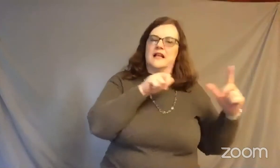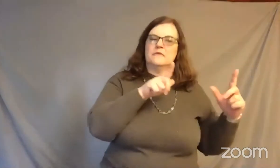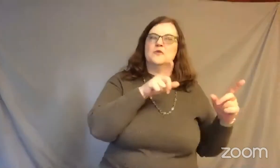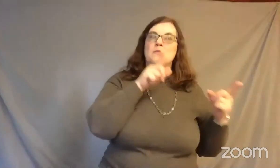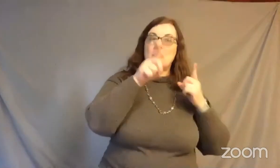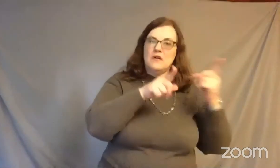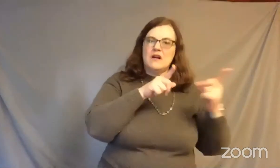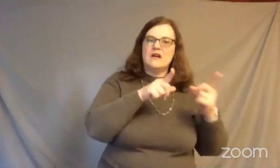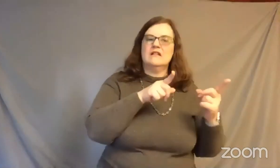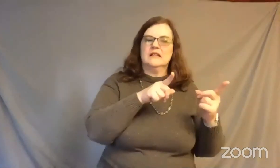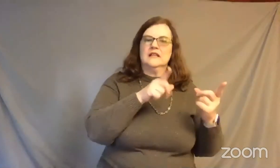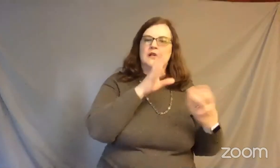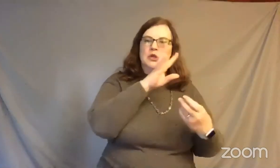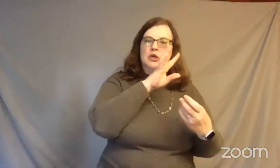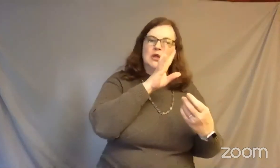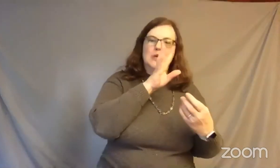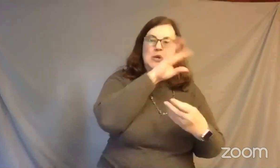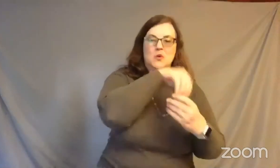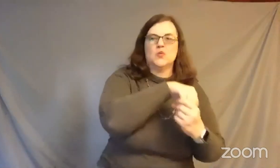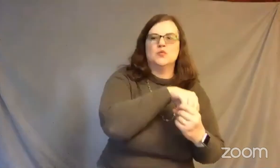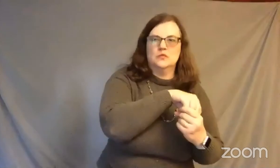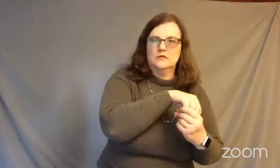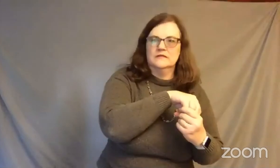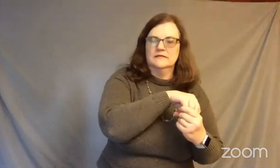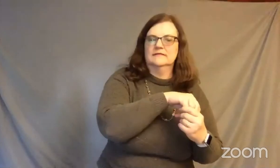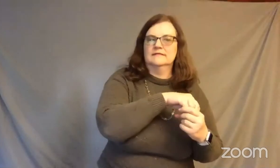It pairs the word and the sign together.